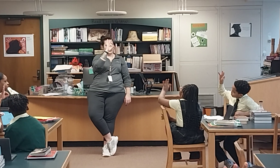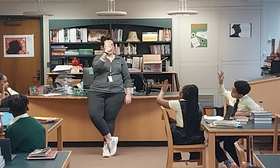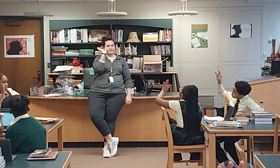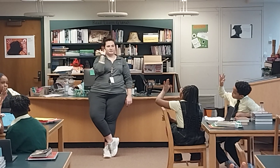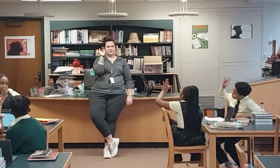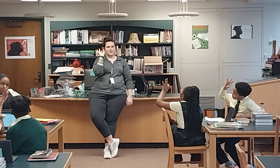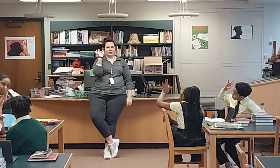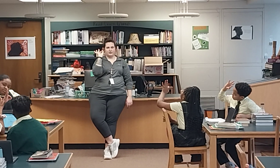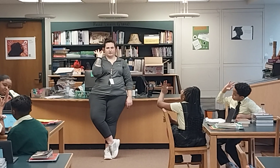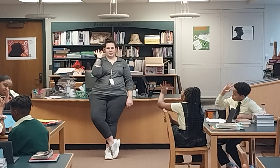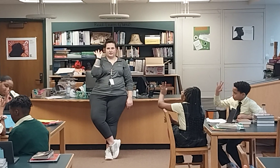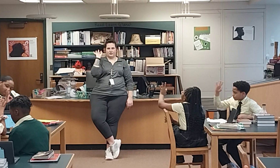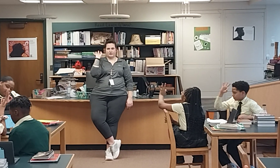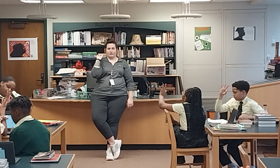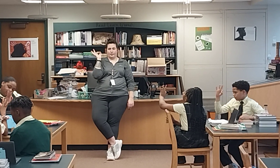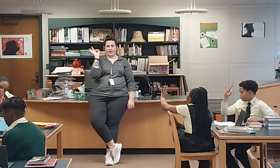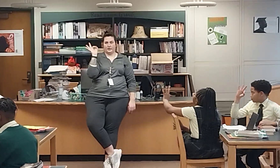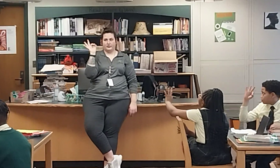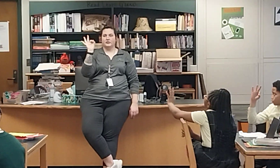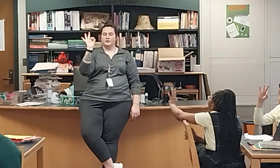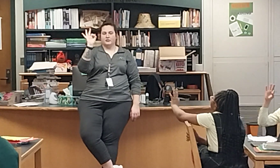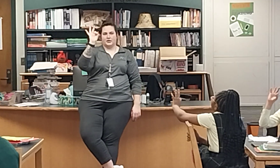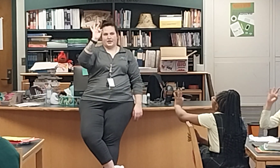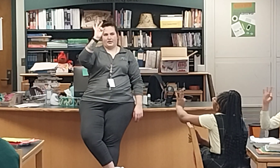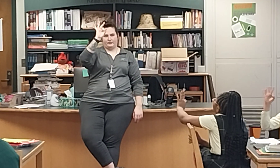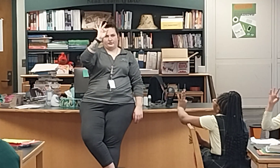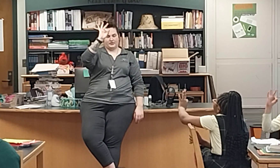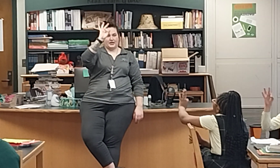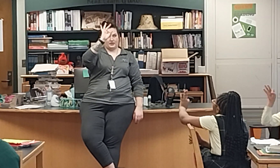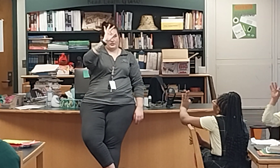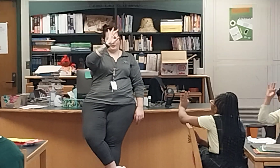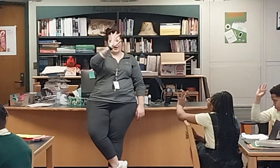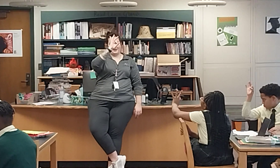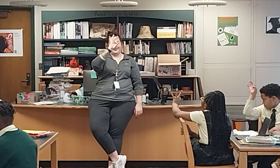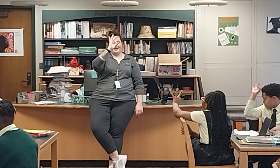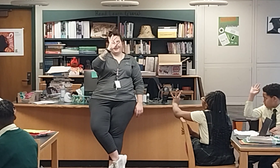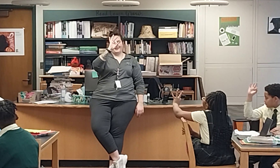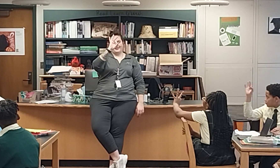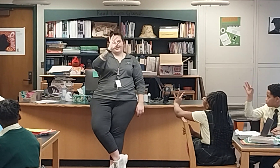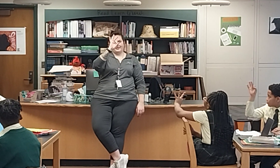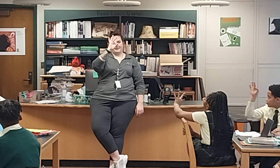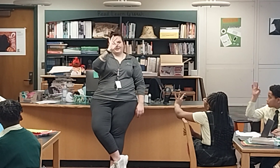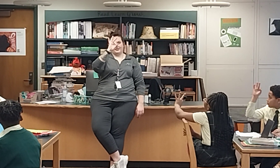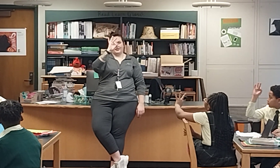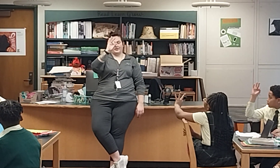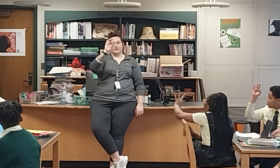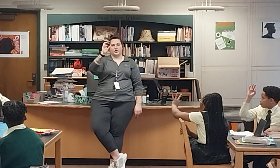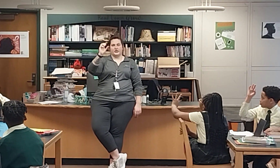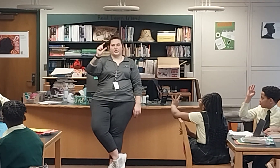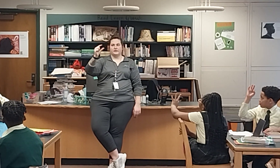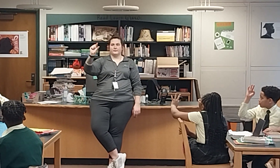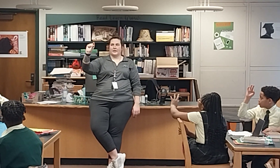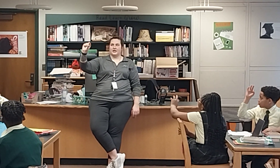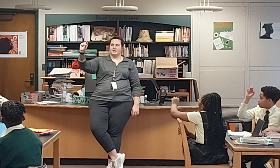Like, you'll see adults go, okay. That's F. It's not actually okay. E, F, G. It's like